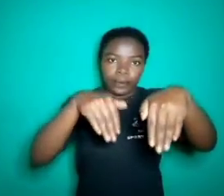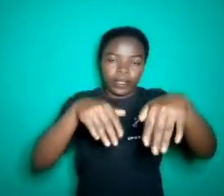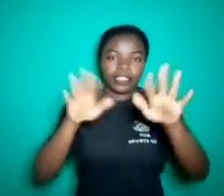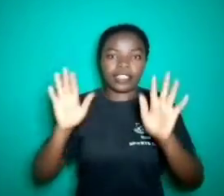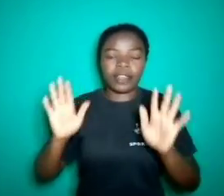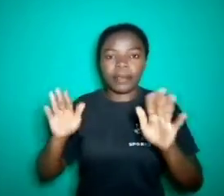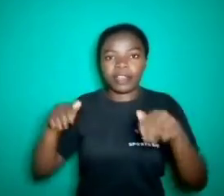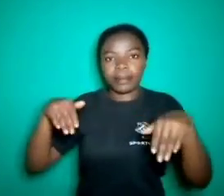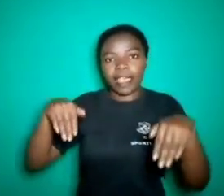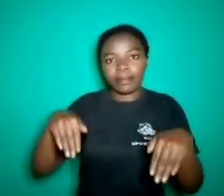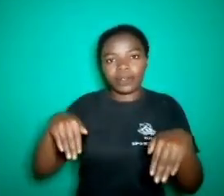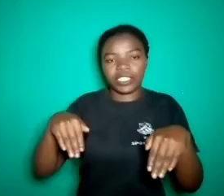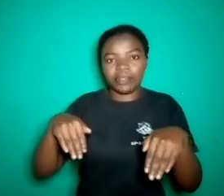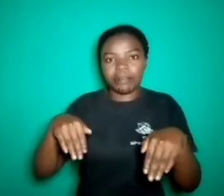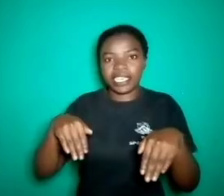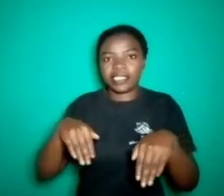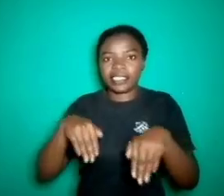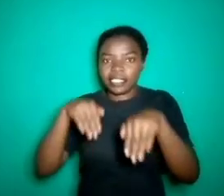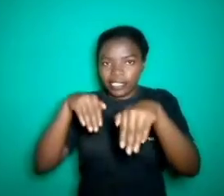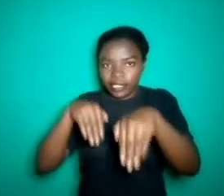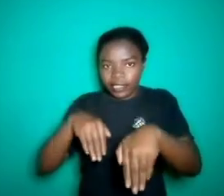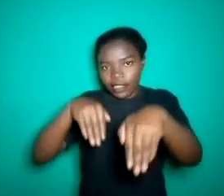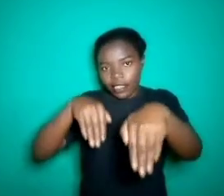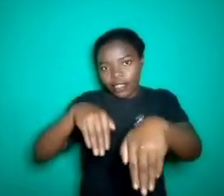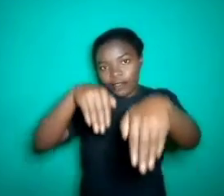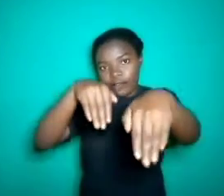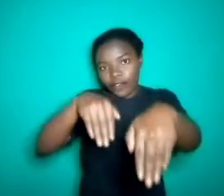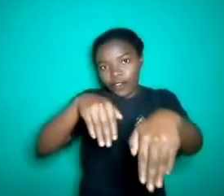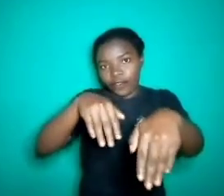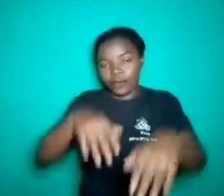it is an open palm which is bent. Follow,